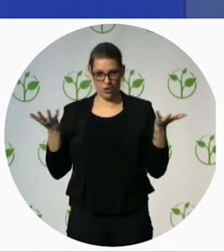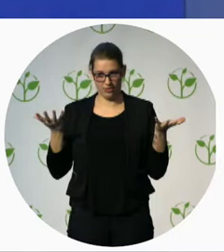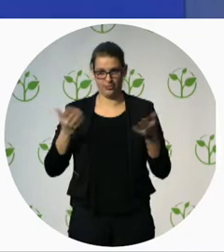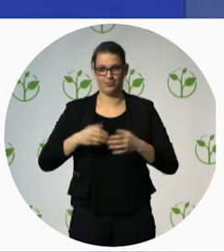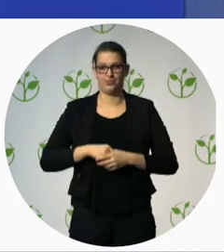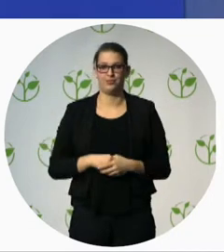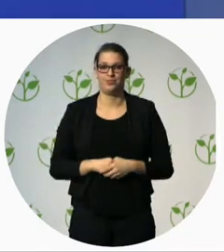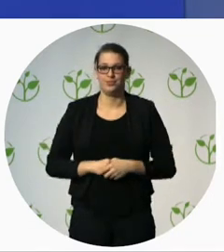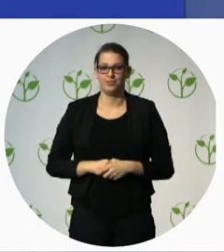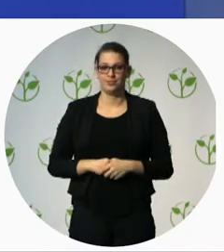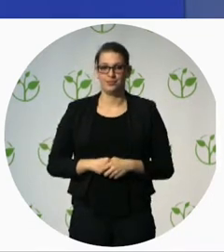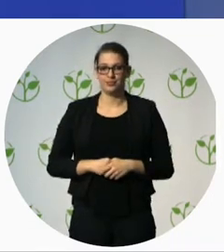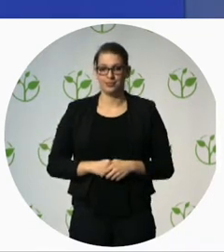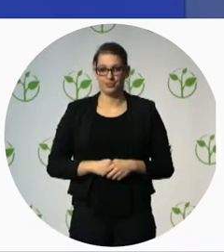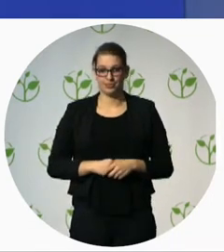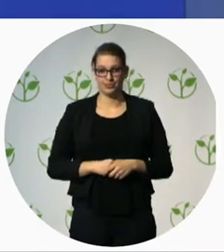for procuring,